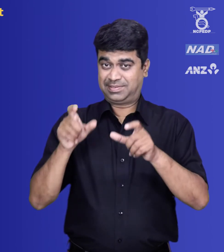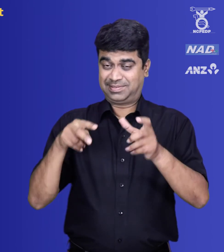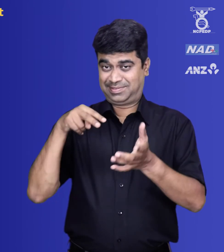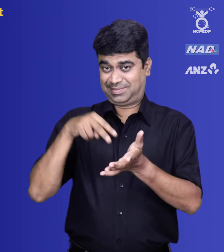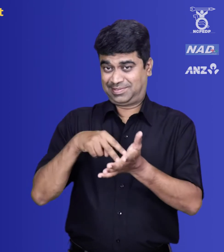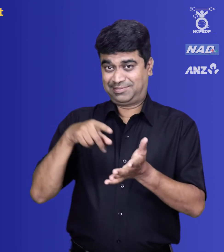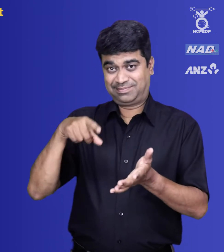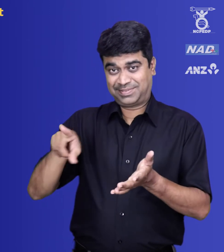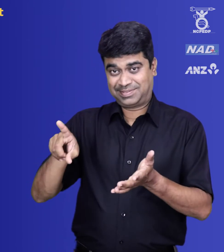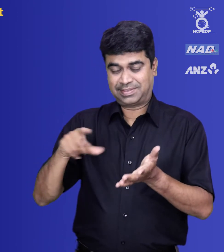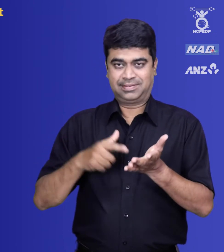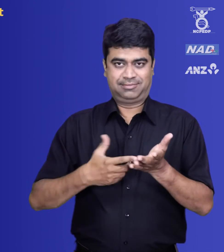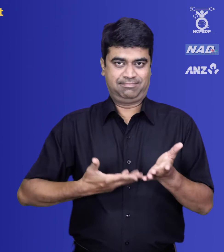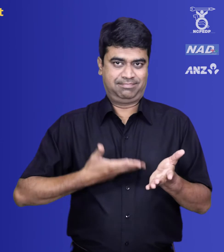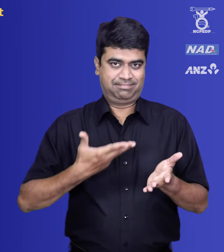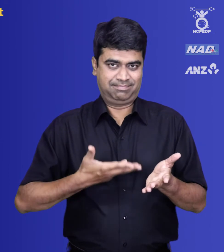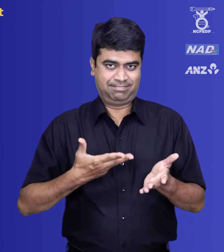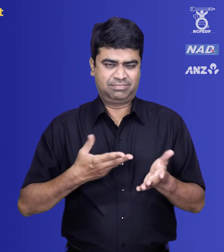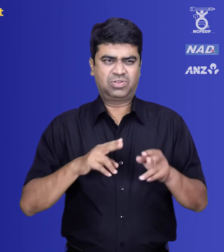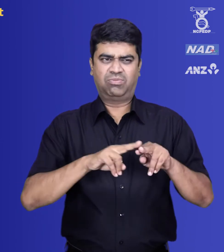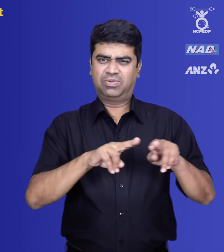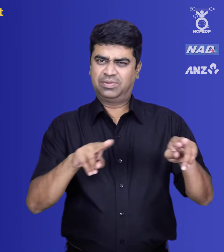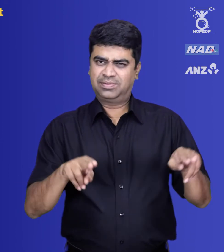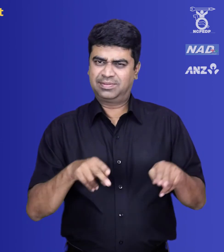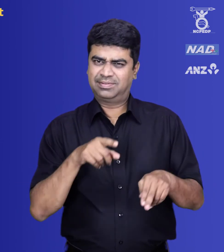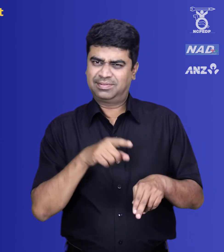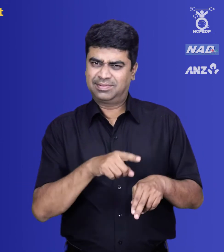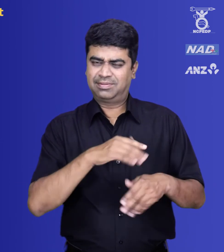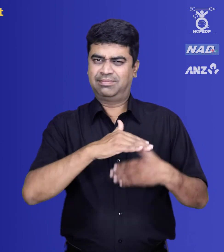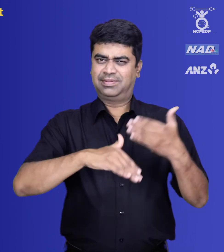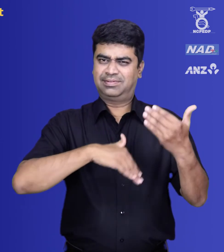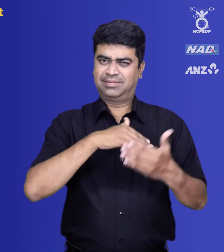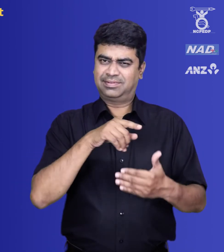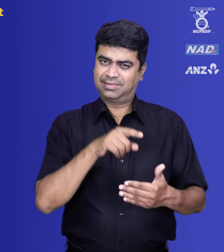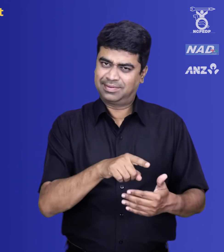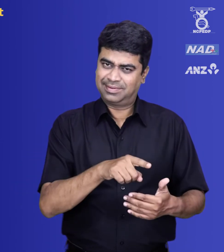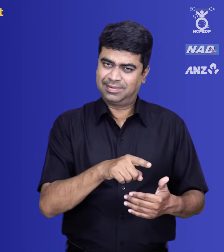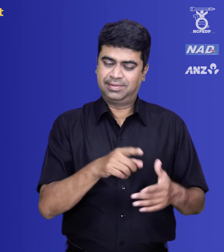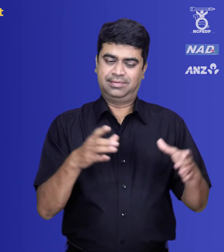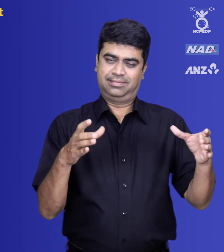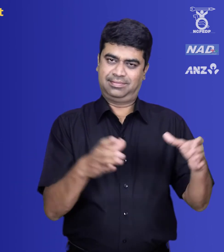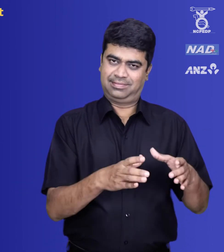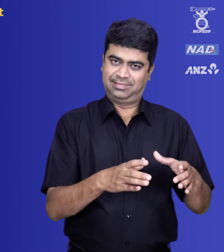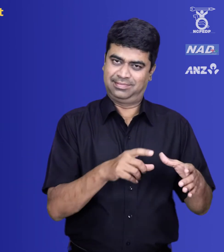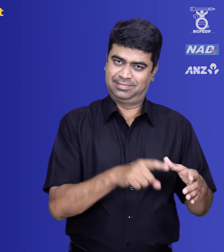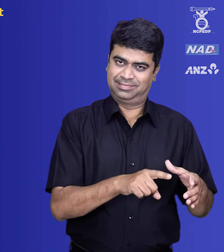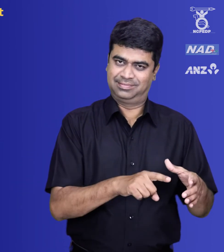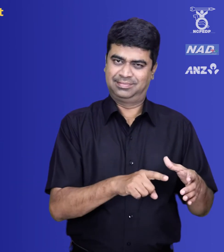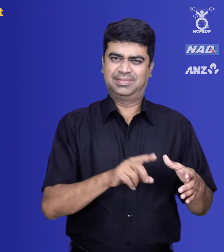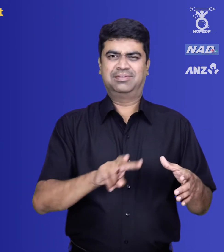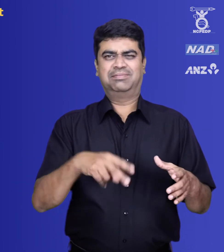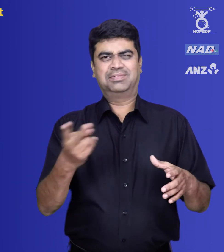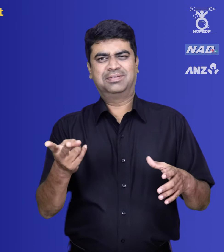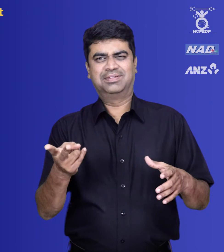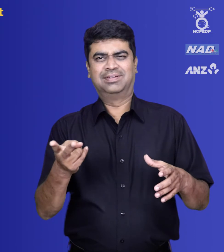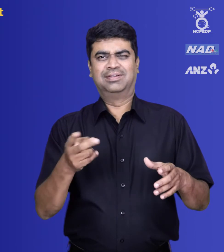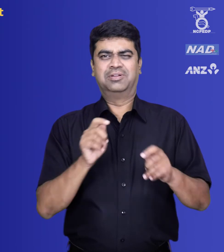Initiate capacity building programs including training in independent living and community relationships for